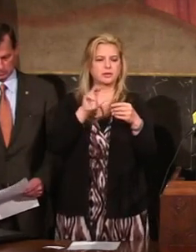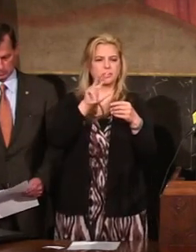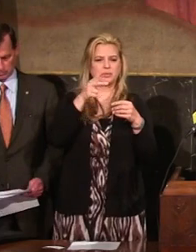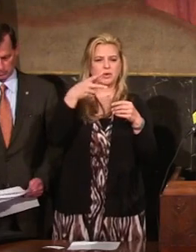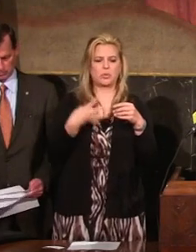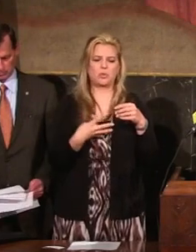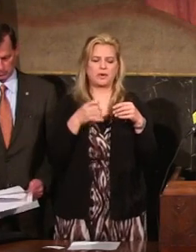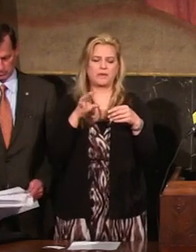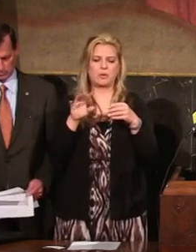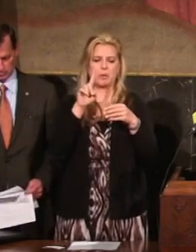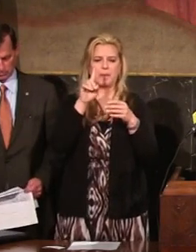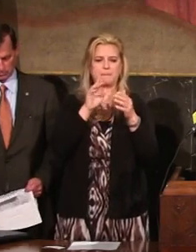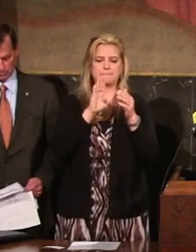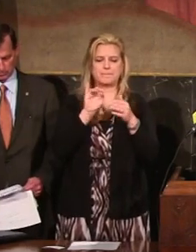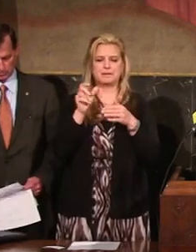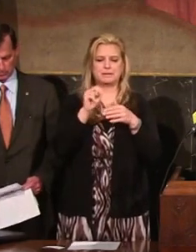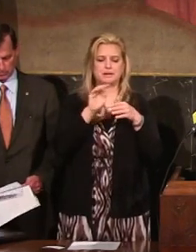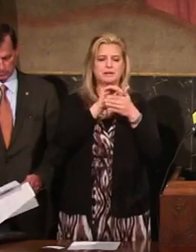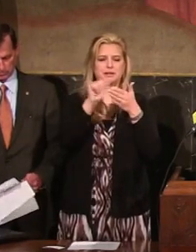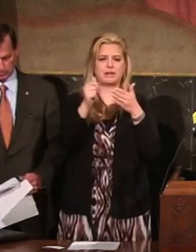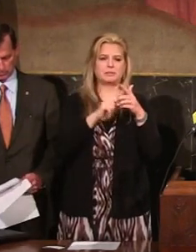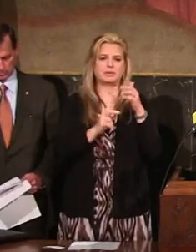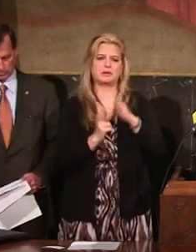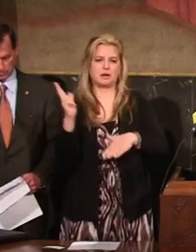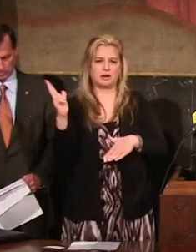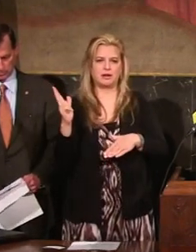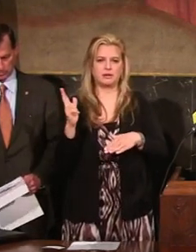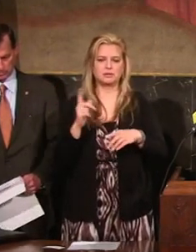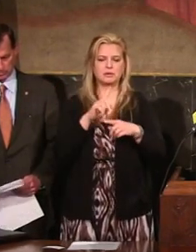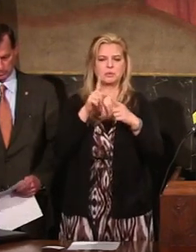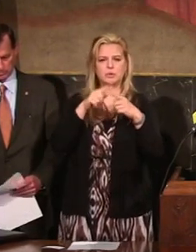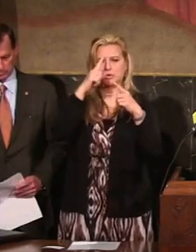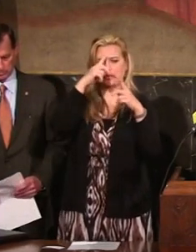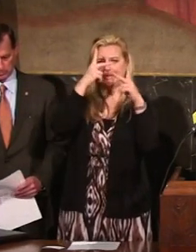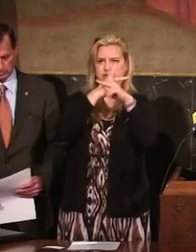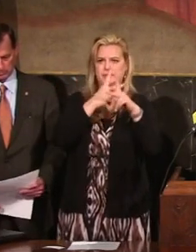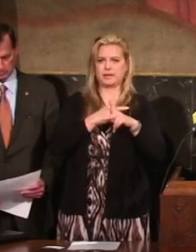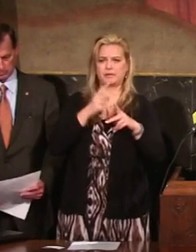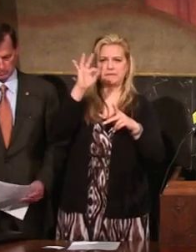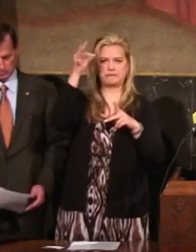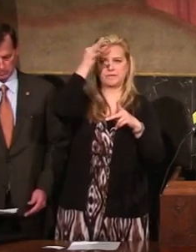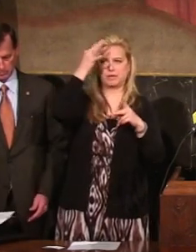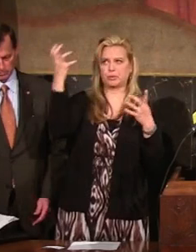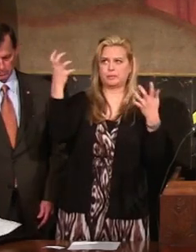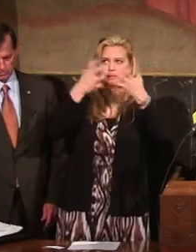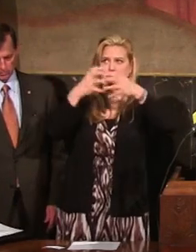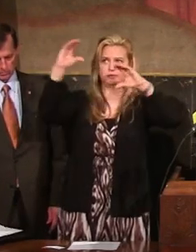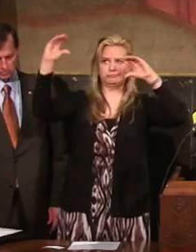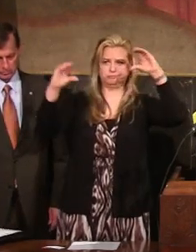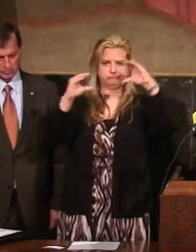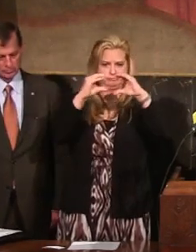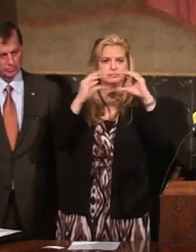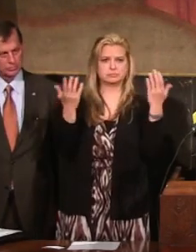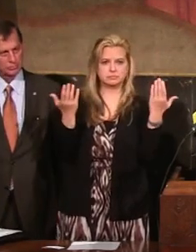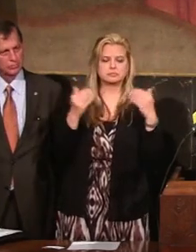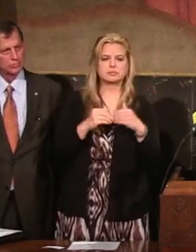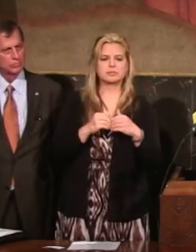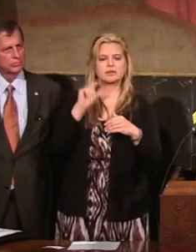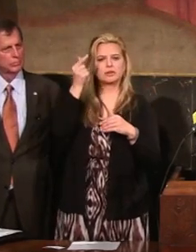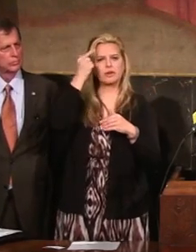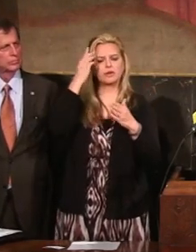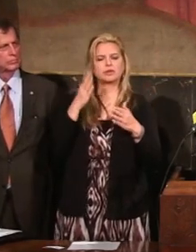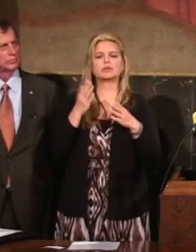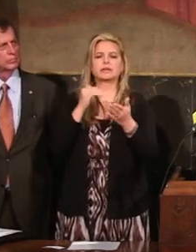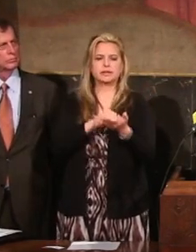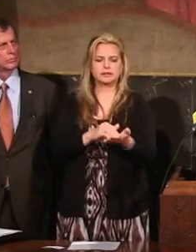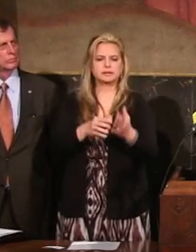that will be cut out of the LDH budget when you factor in the federal match. The governor has repeatedly stated his hope and his